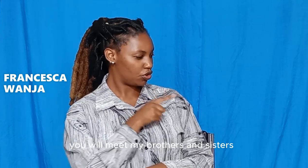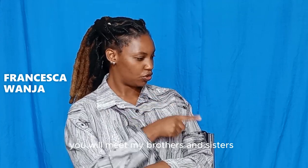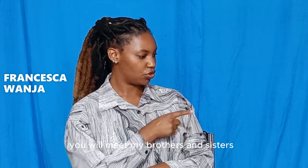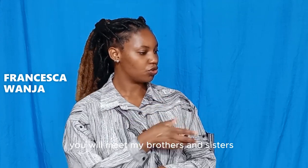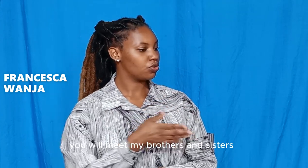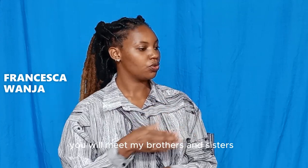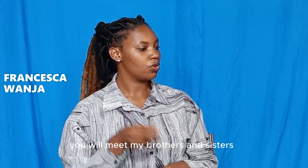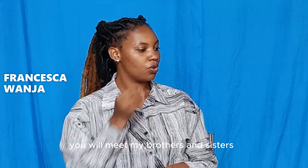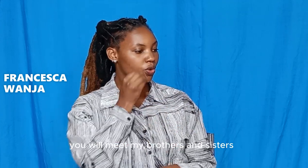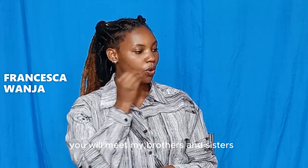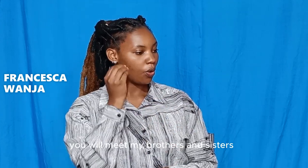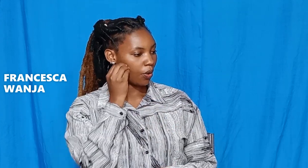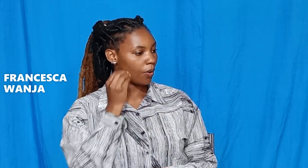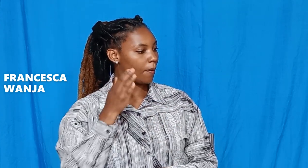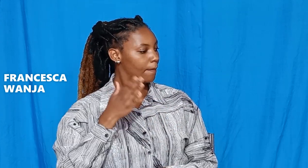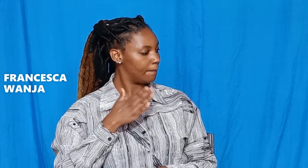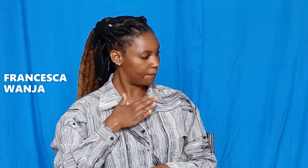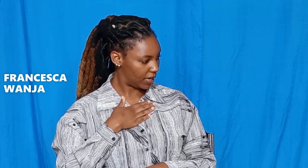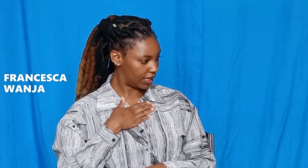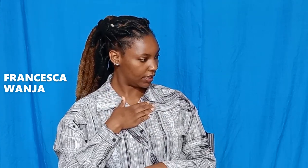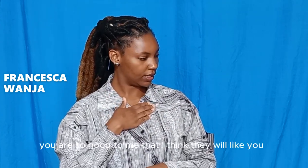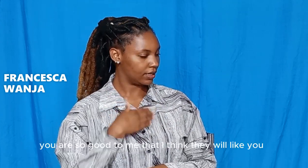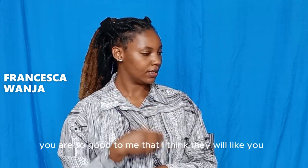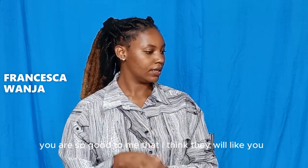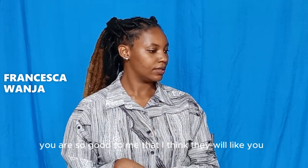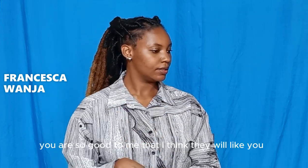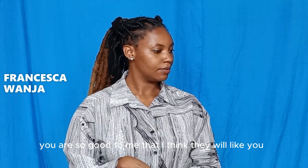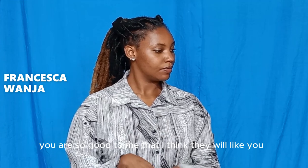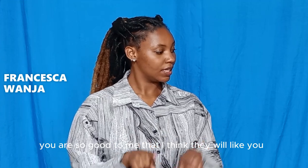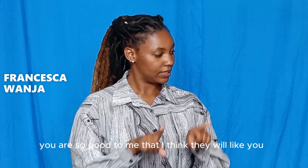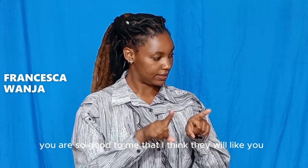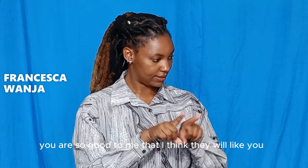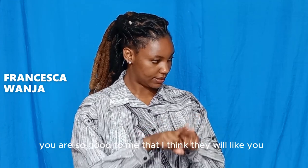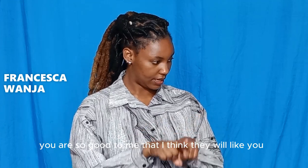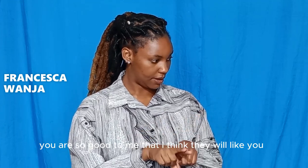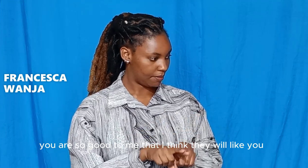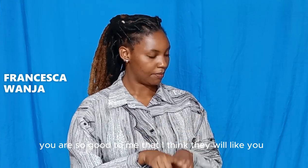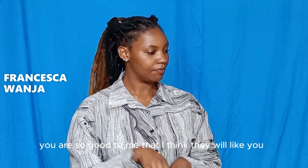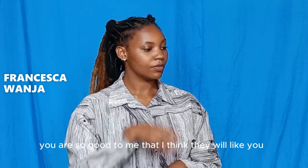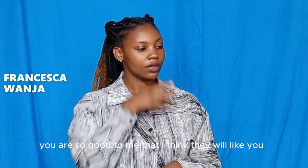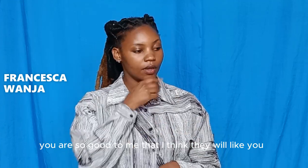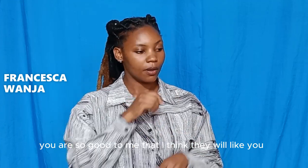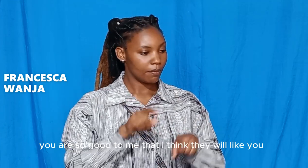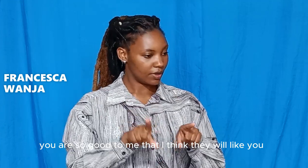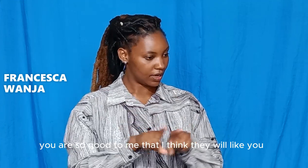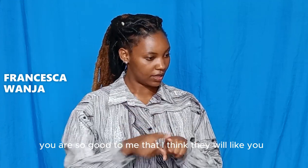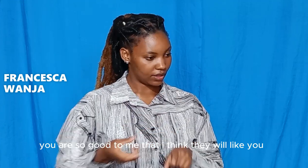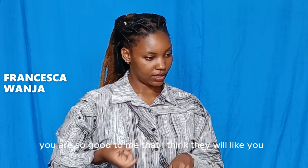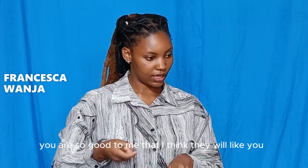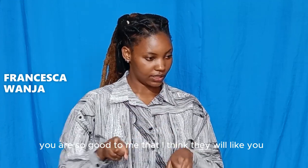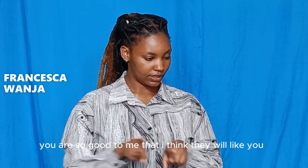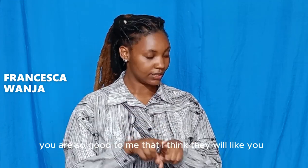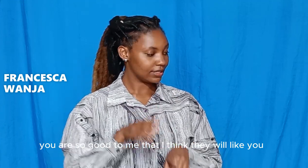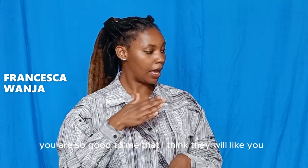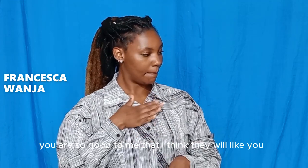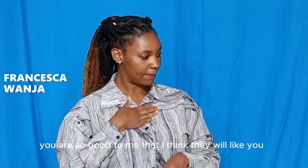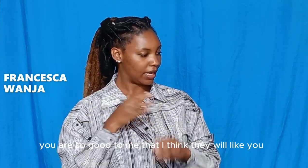and sisters. You are so good to me. You I think they will like you.